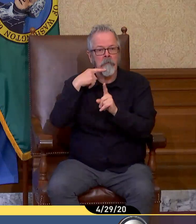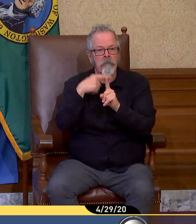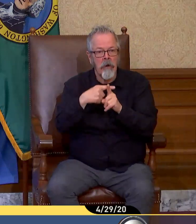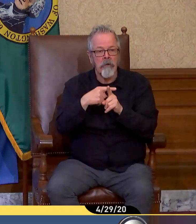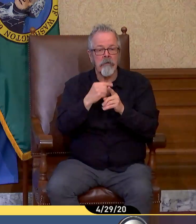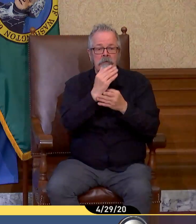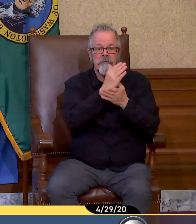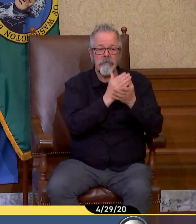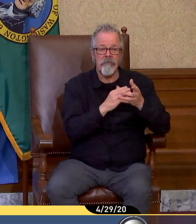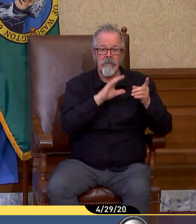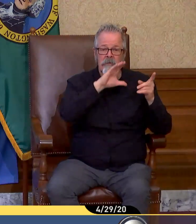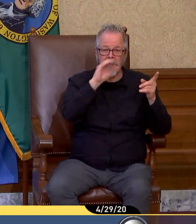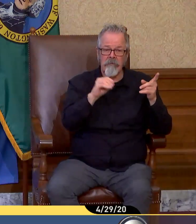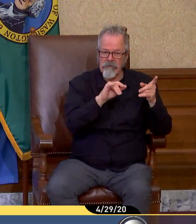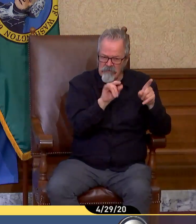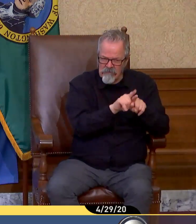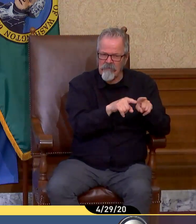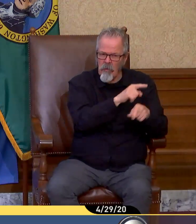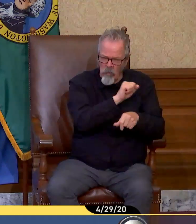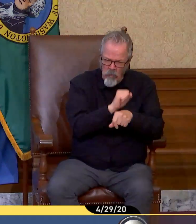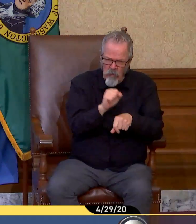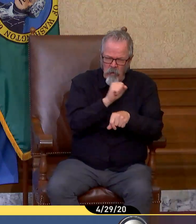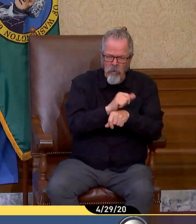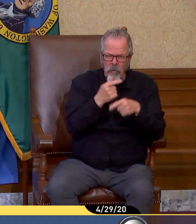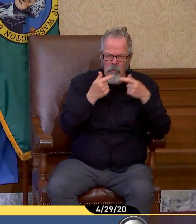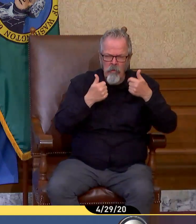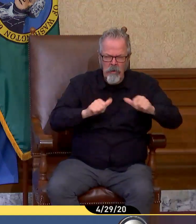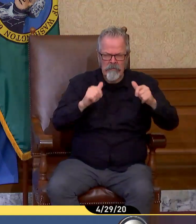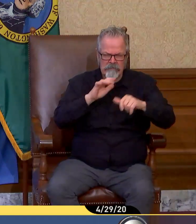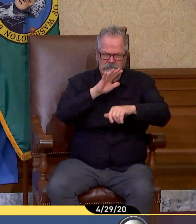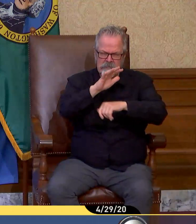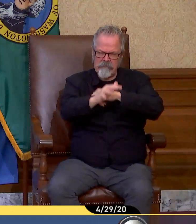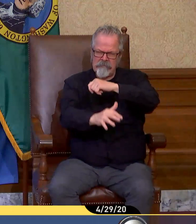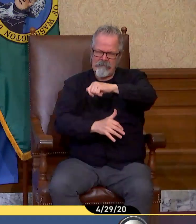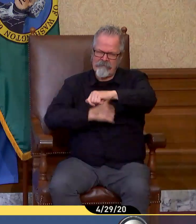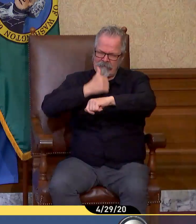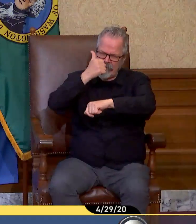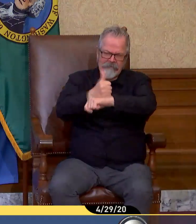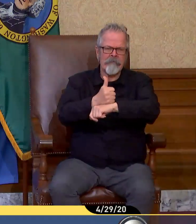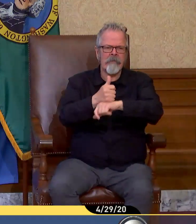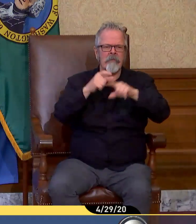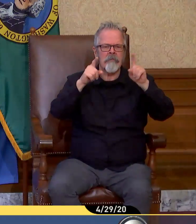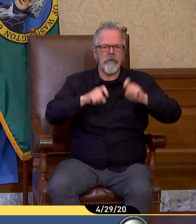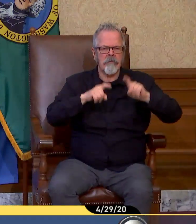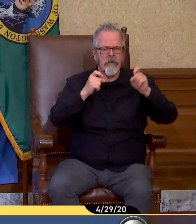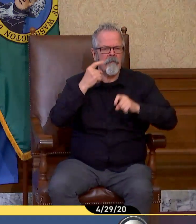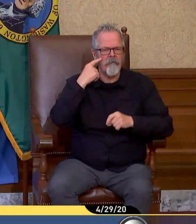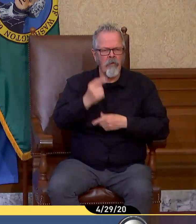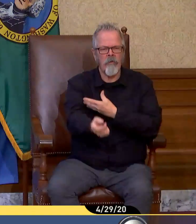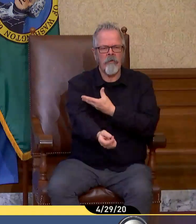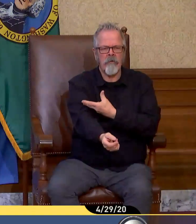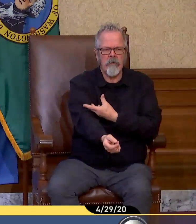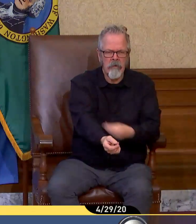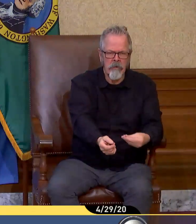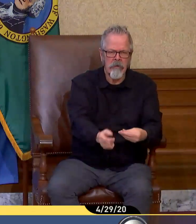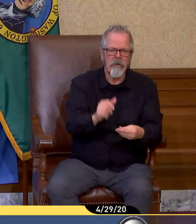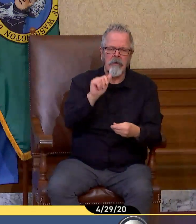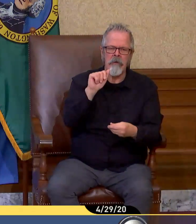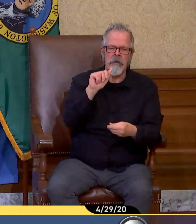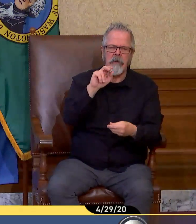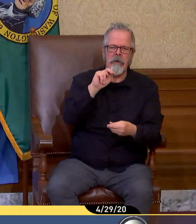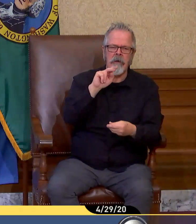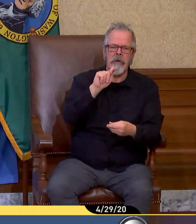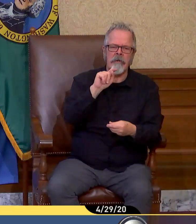company yesterday about that. They think they have a technology that might come in several weeks that could do mass testing for